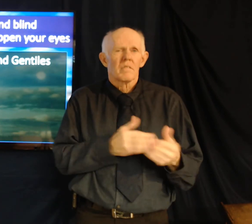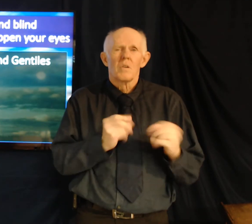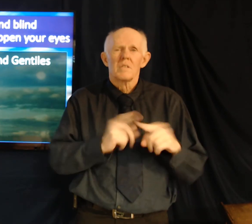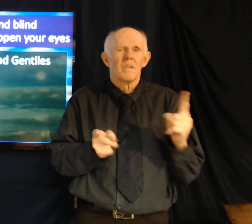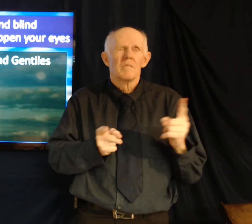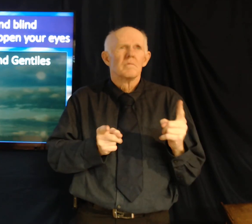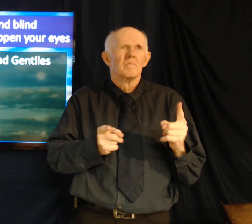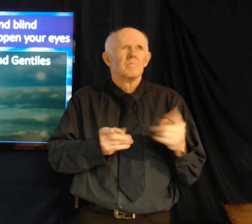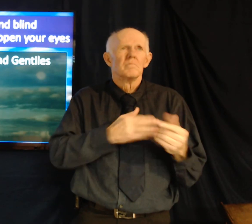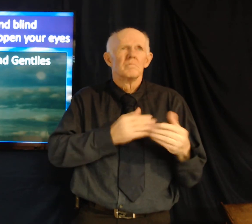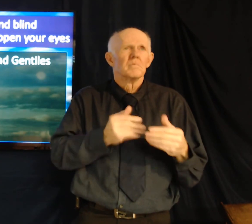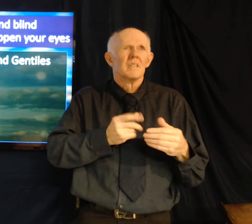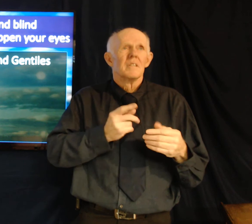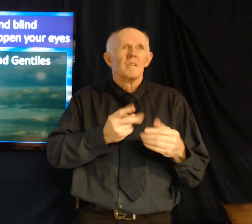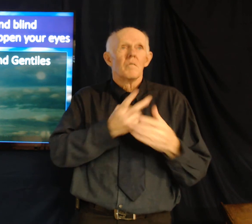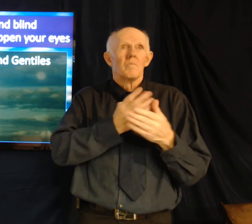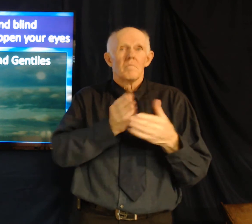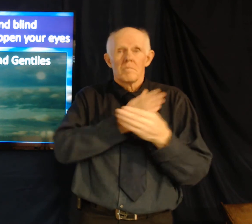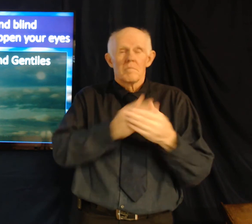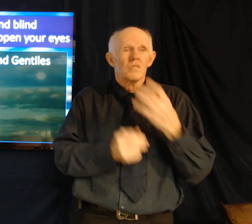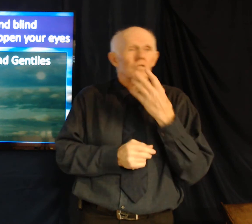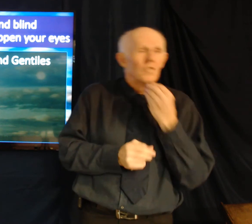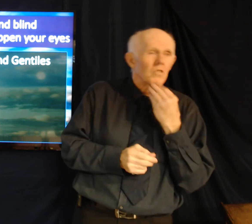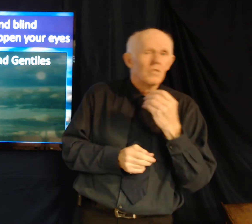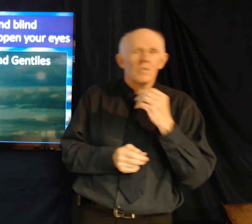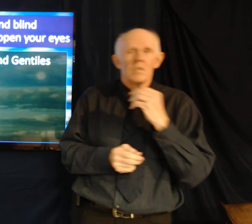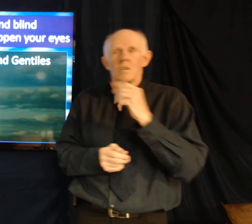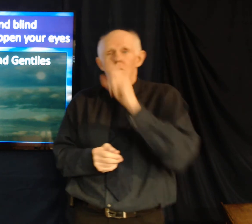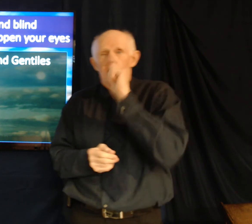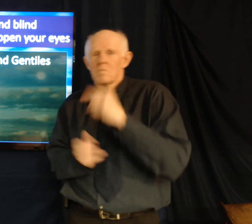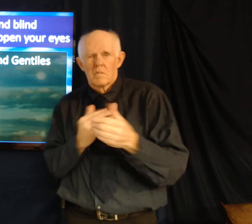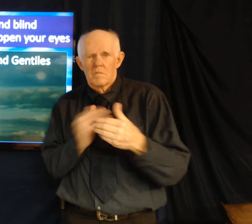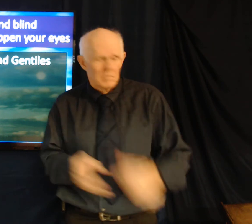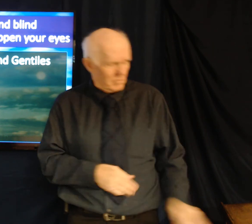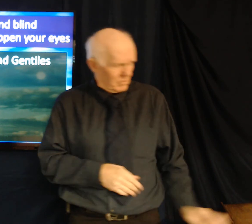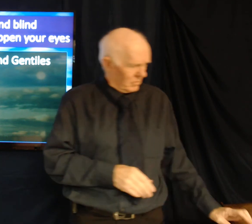there's no difference between the jews and the gentiles